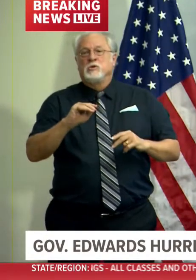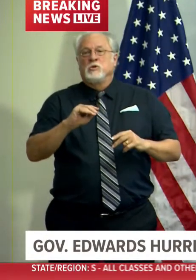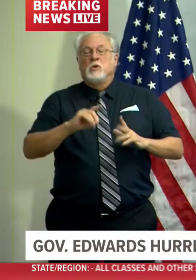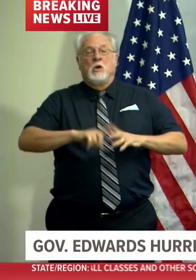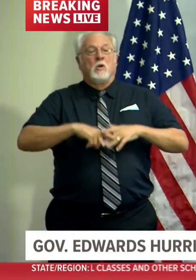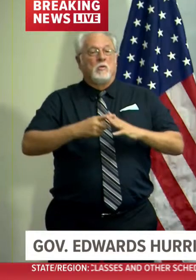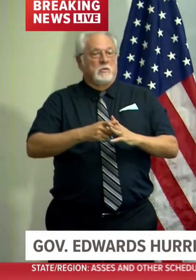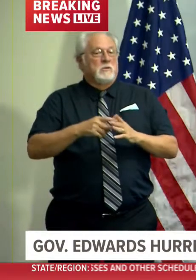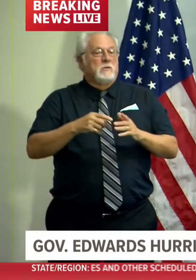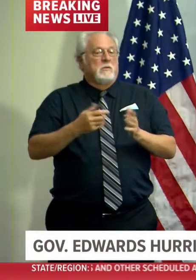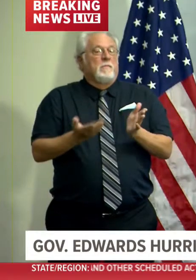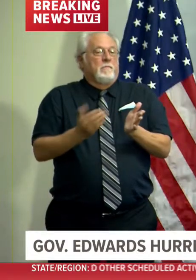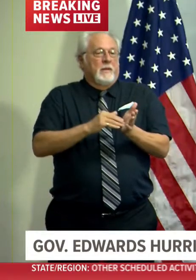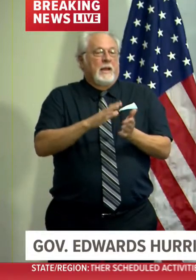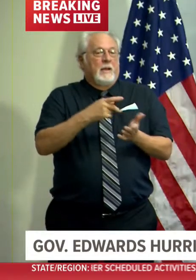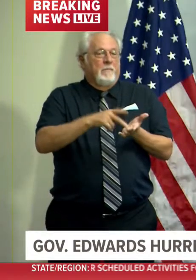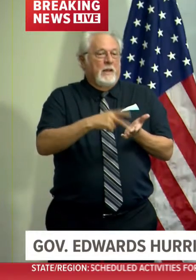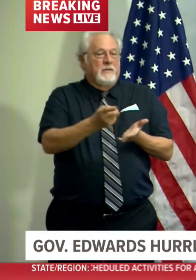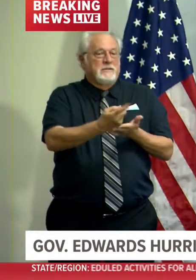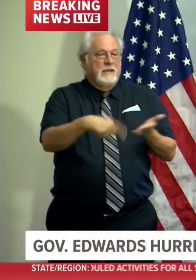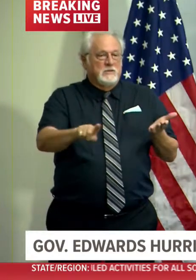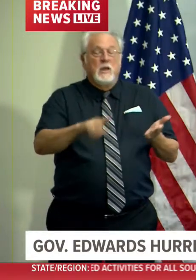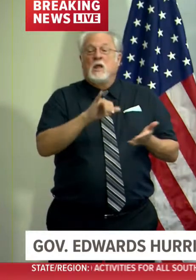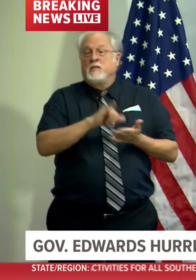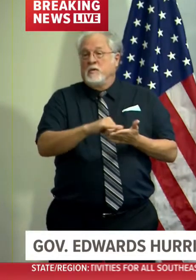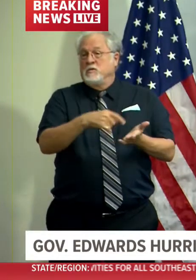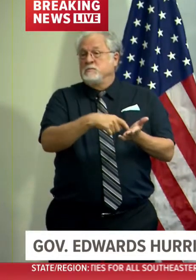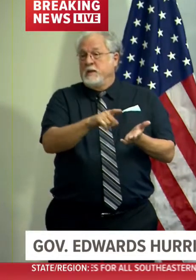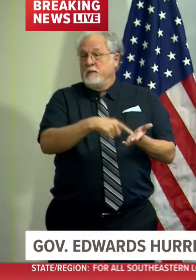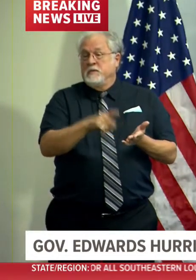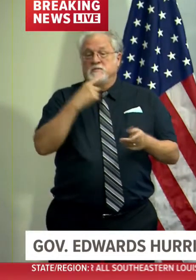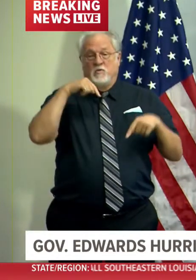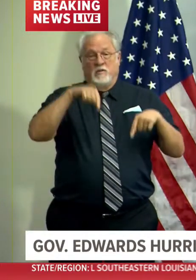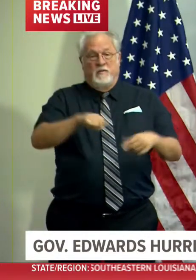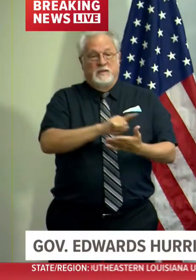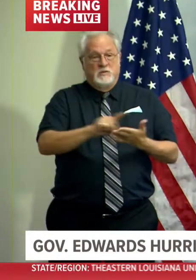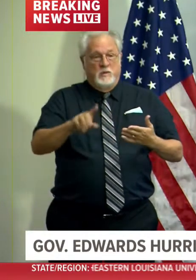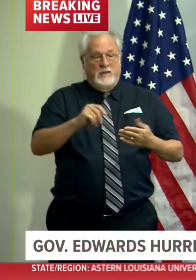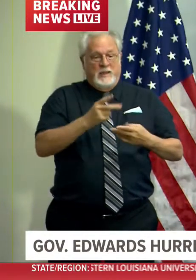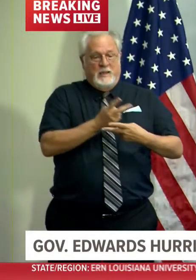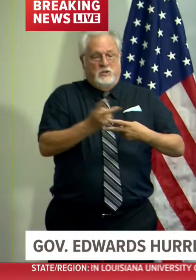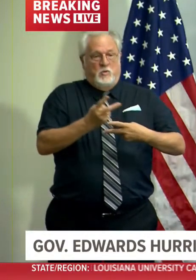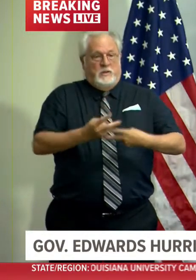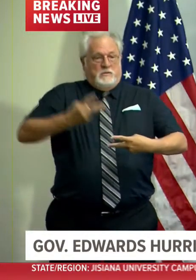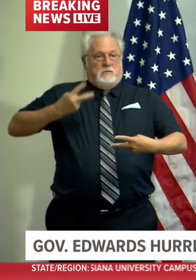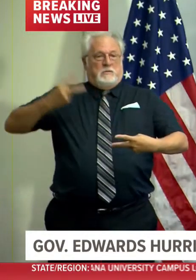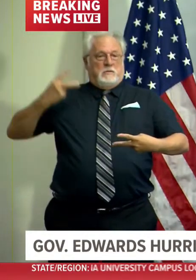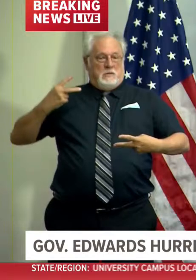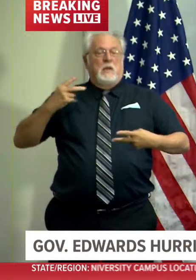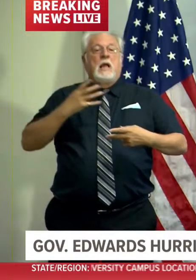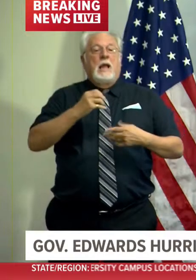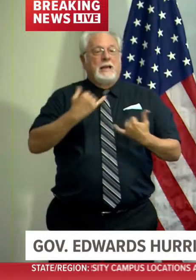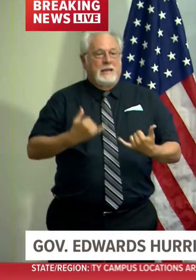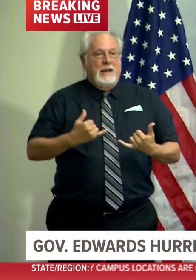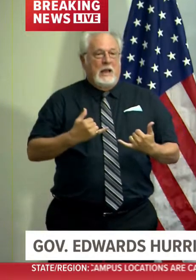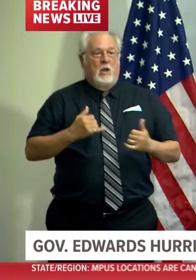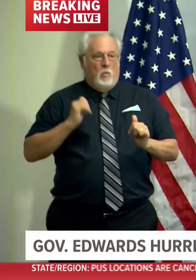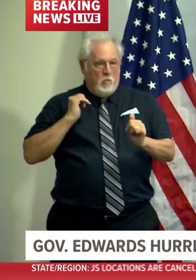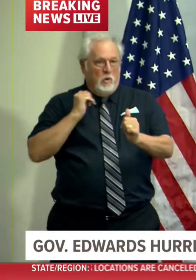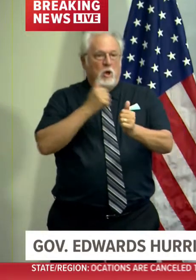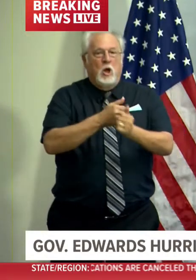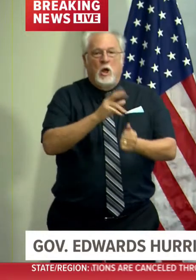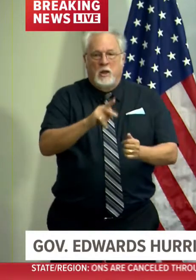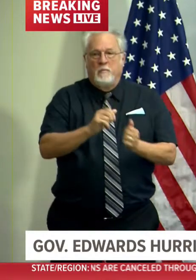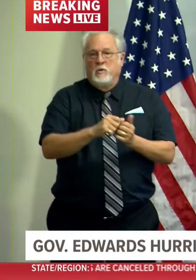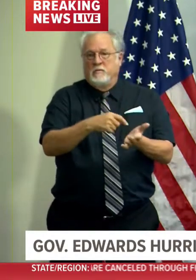resuming those payments next week. So those payments are basically for this week and the 2 previous weeks. And now we're caught up with